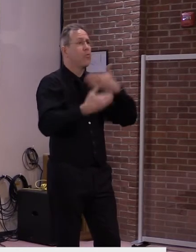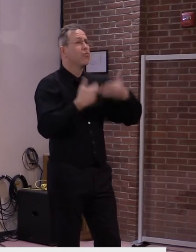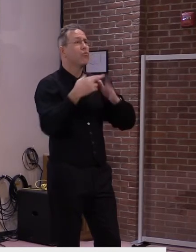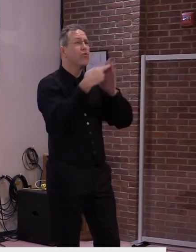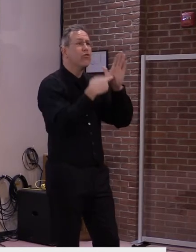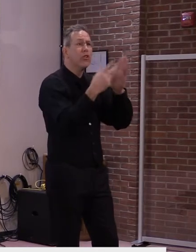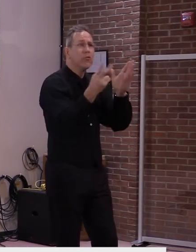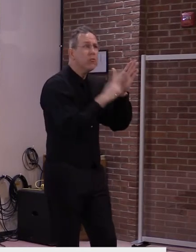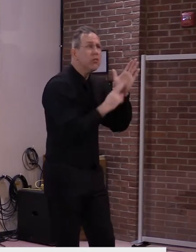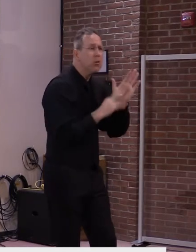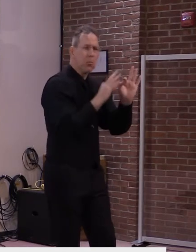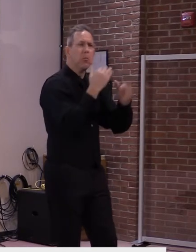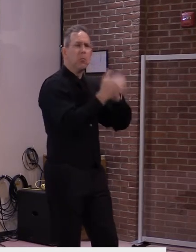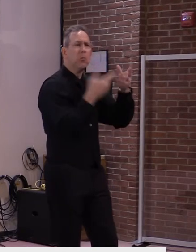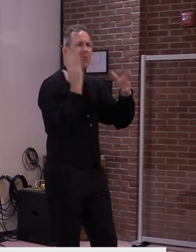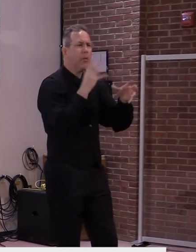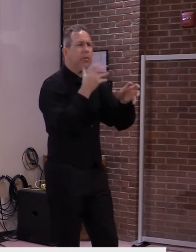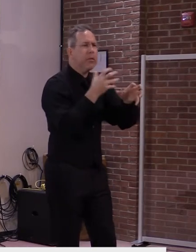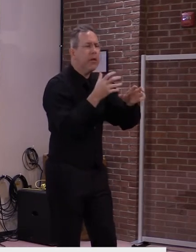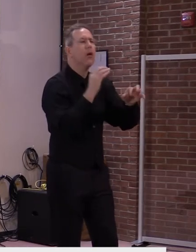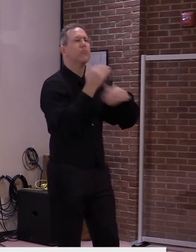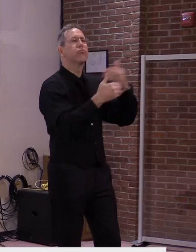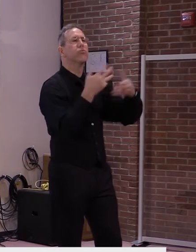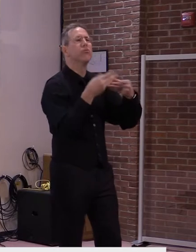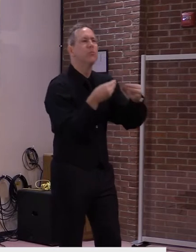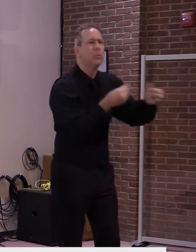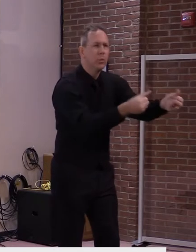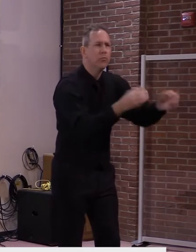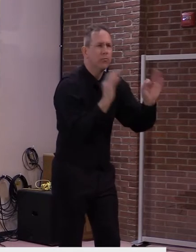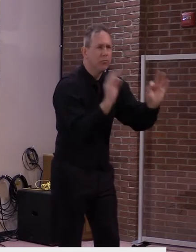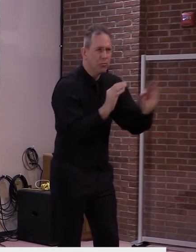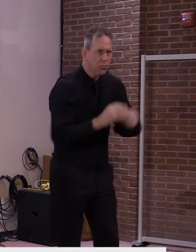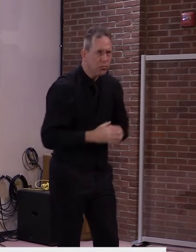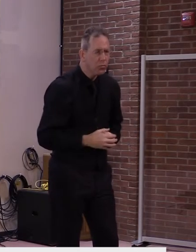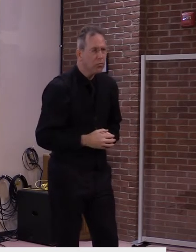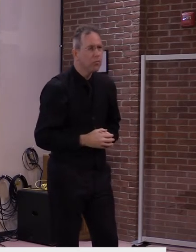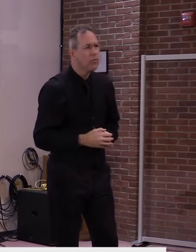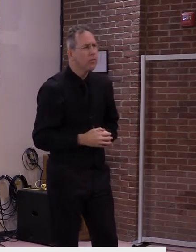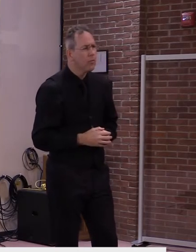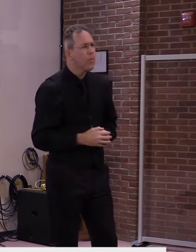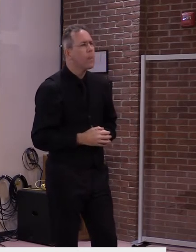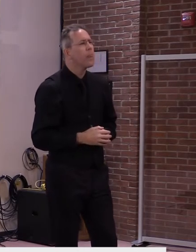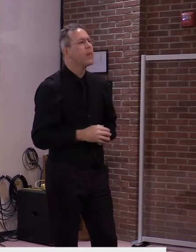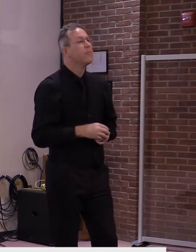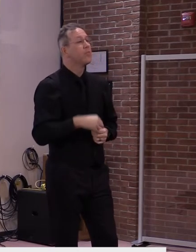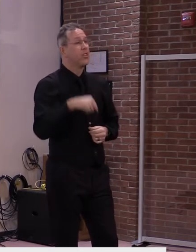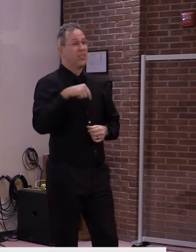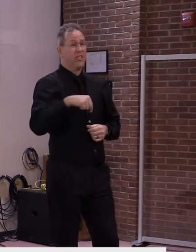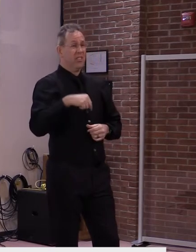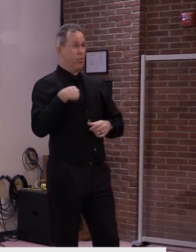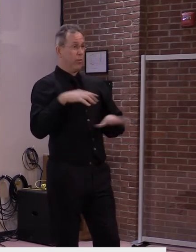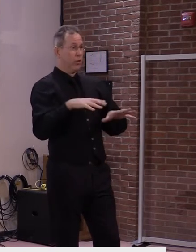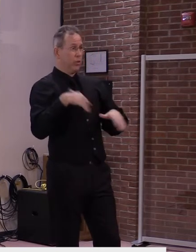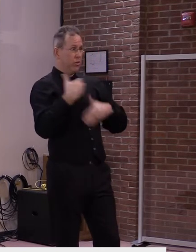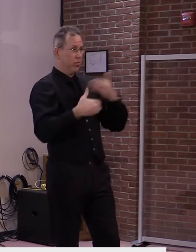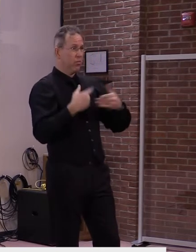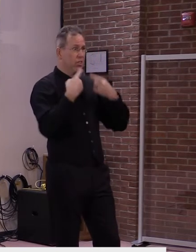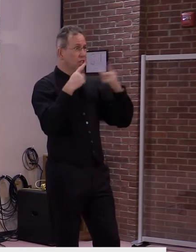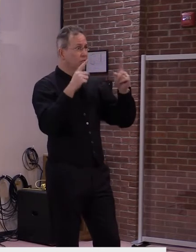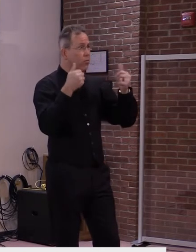And I think you've seen that from the reaction of the public. This success is the result of many